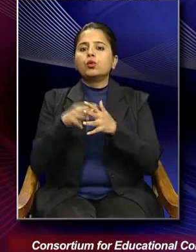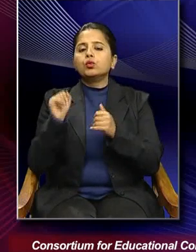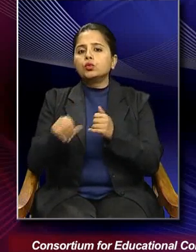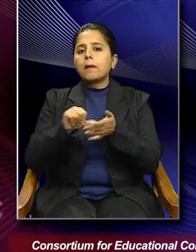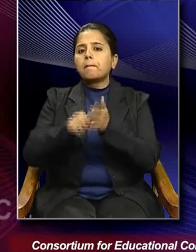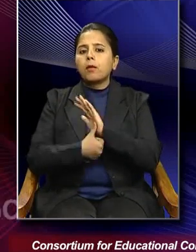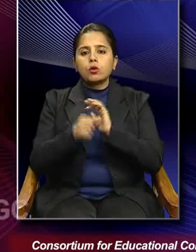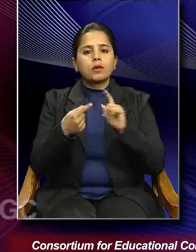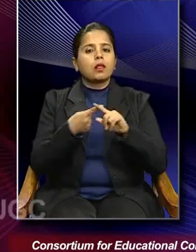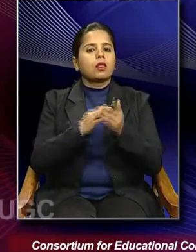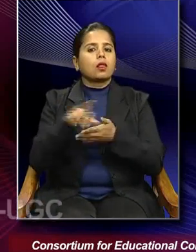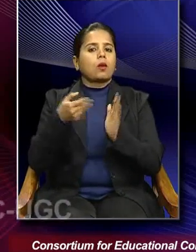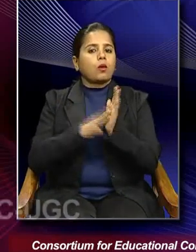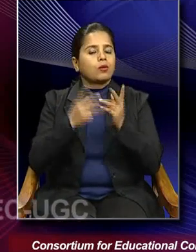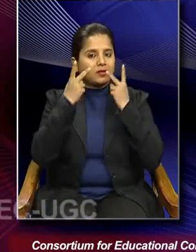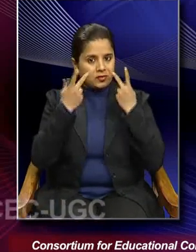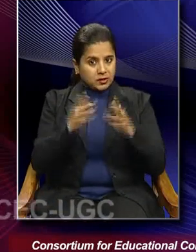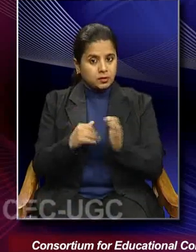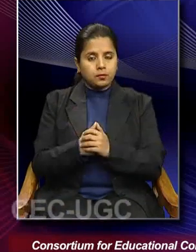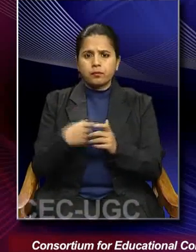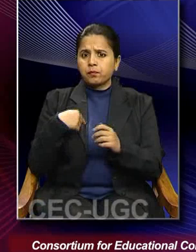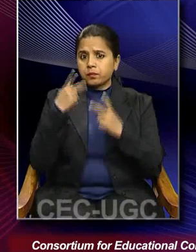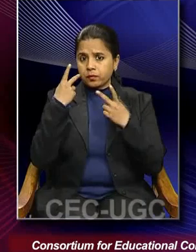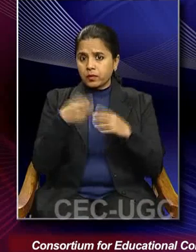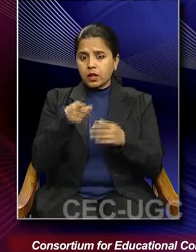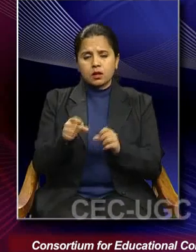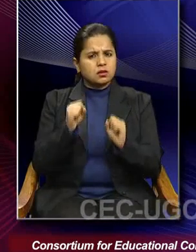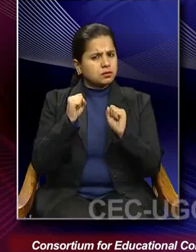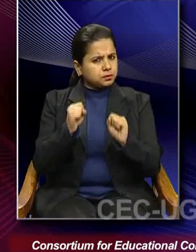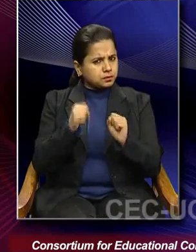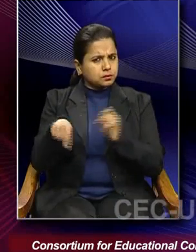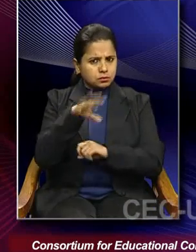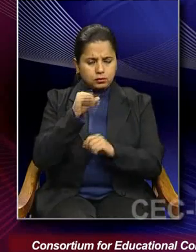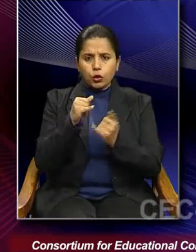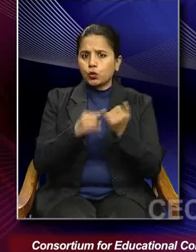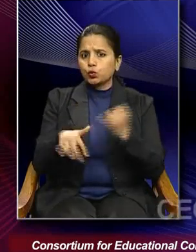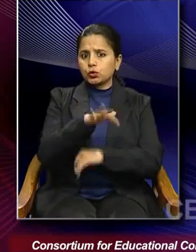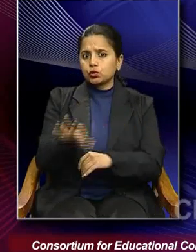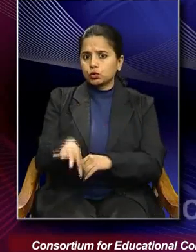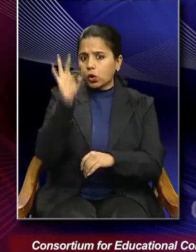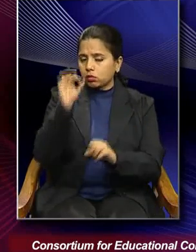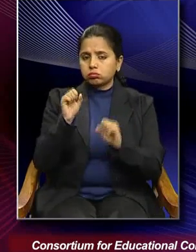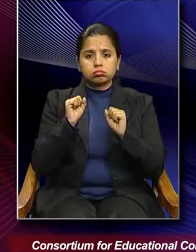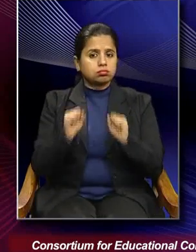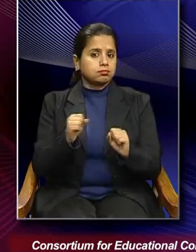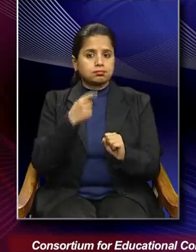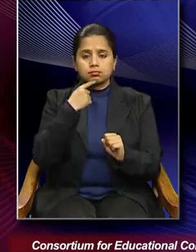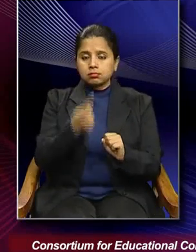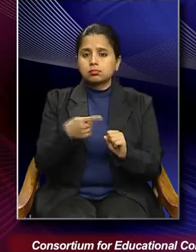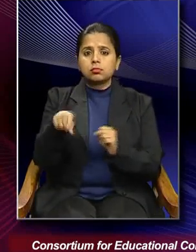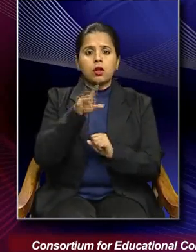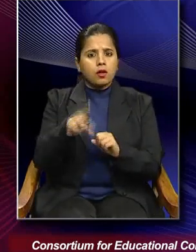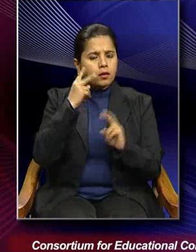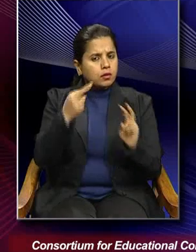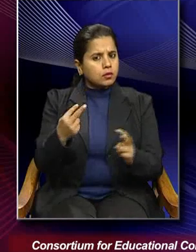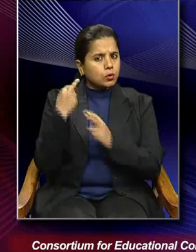theorem. We have seen that it is difficult to come to a social choice that is reflective